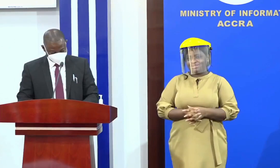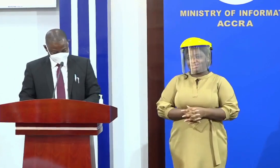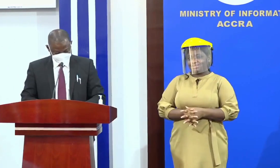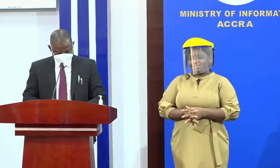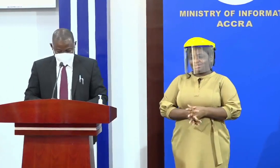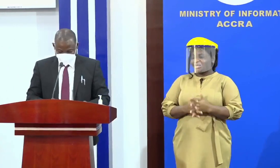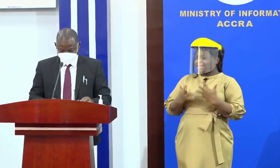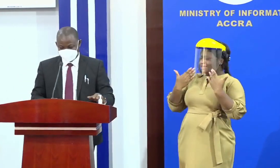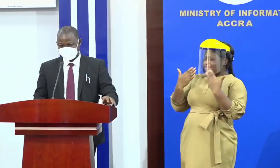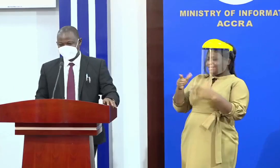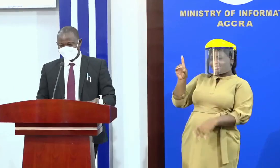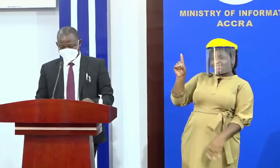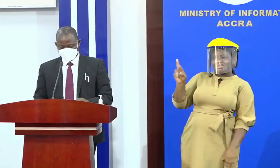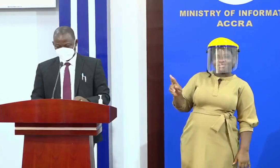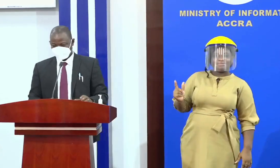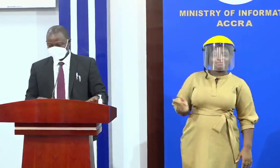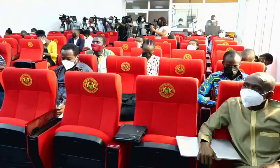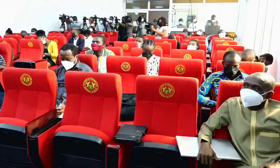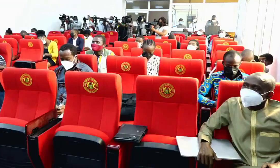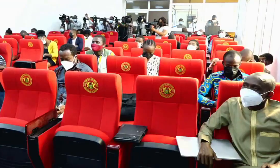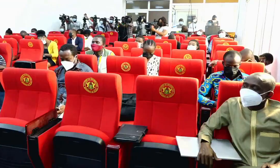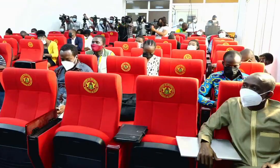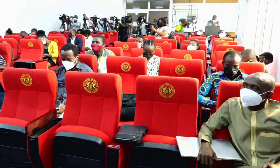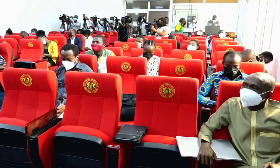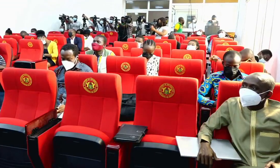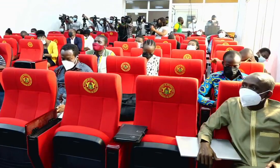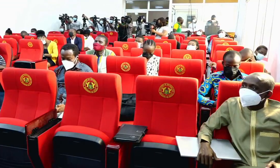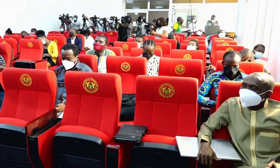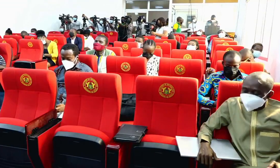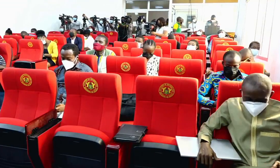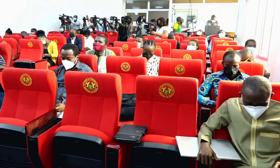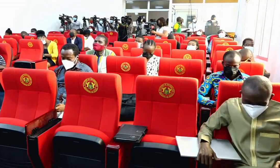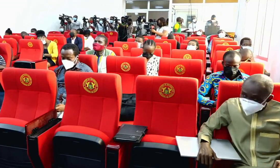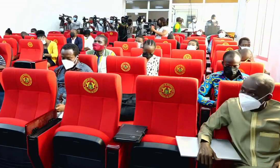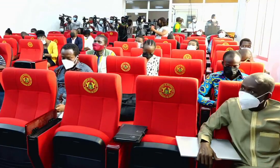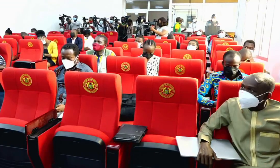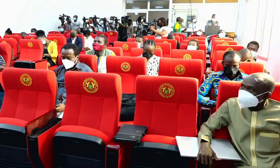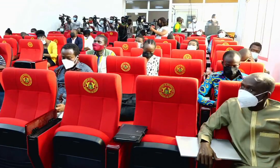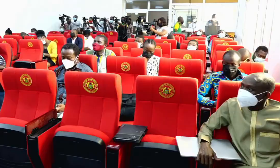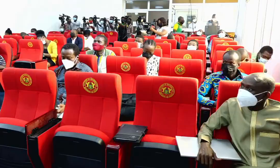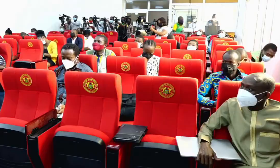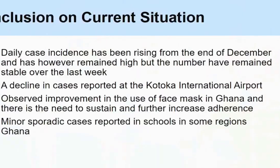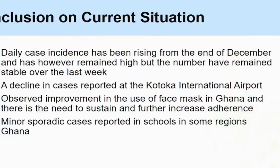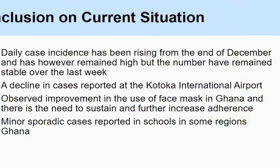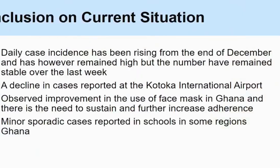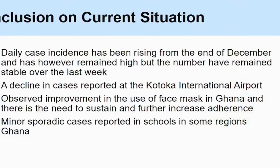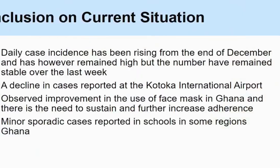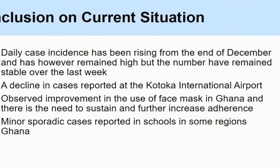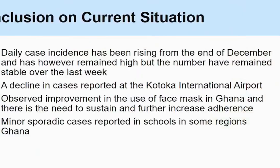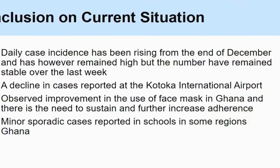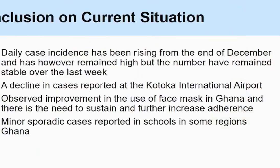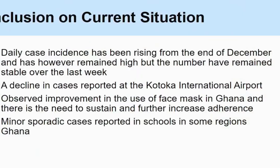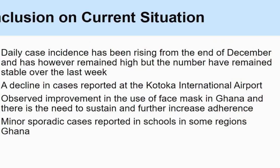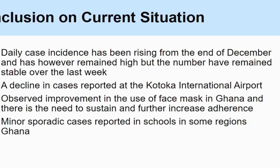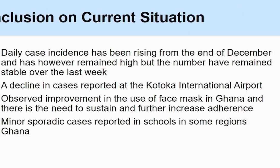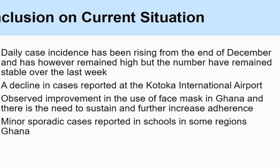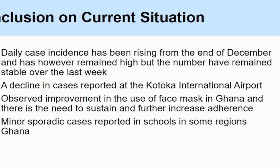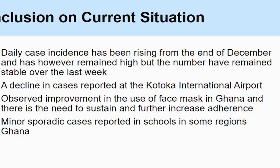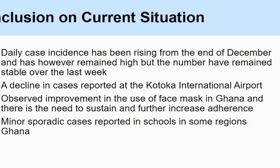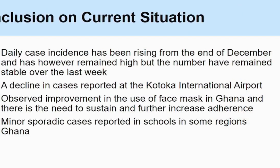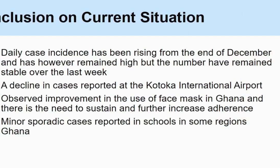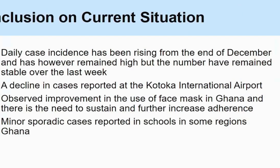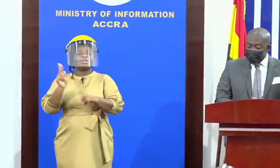Dr. Party, thank you. And as you went back to the subject of chocolates, we have some chocolates for our colleagues in the media, courtesy Ghana Cocoa Board. So we'll